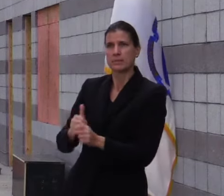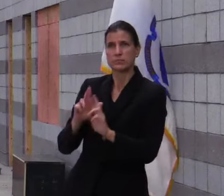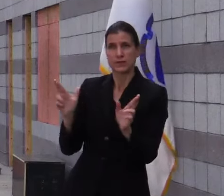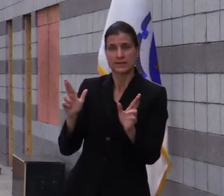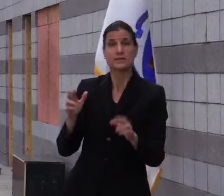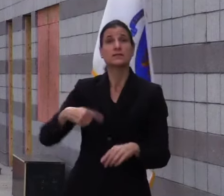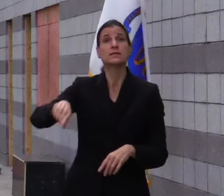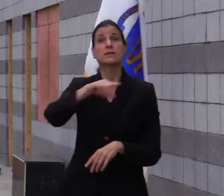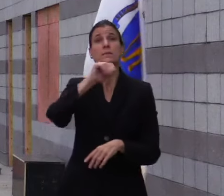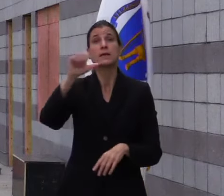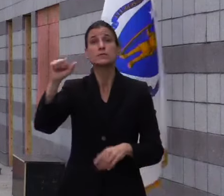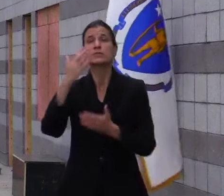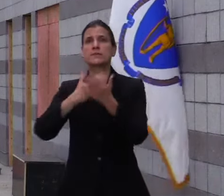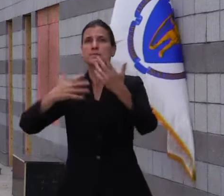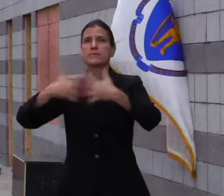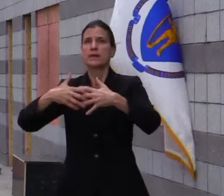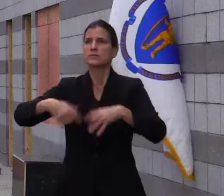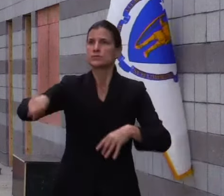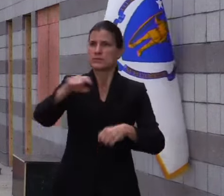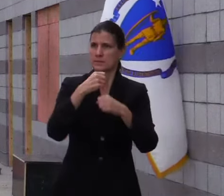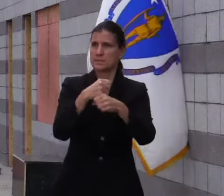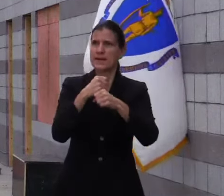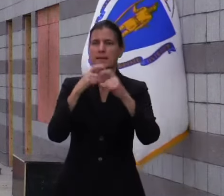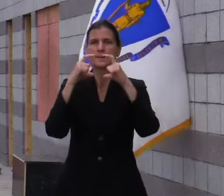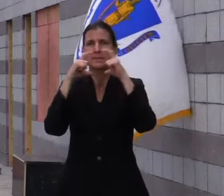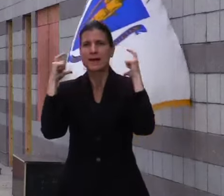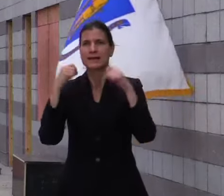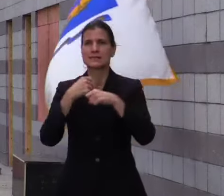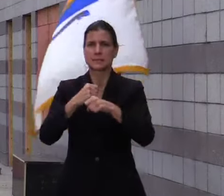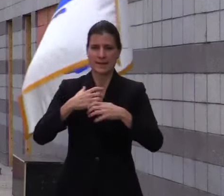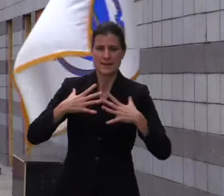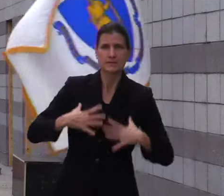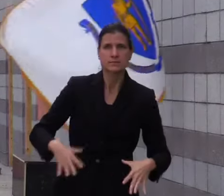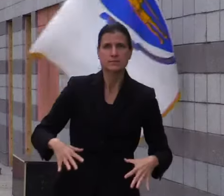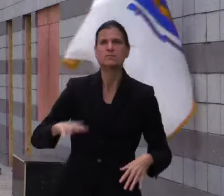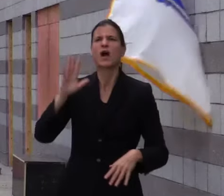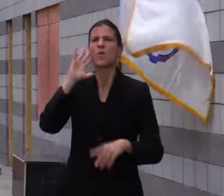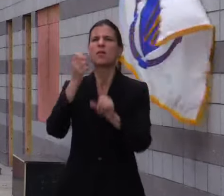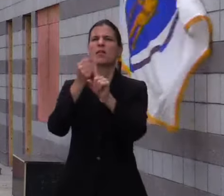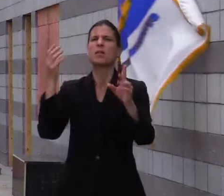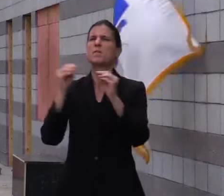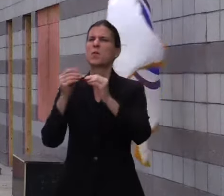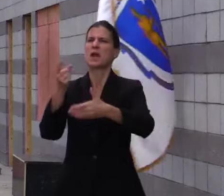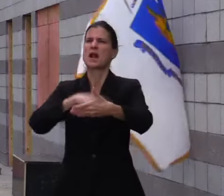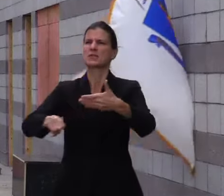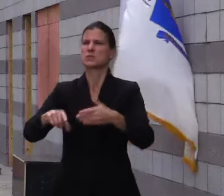fall. But we definitely need to have a presser on this, and we'll do it next week.